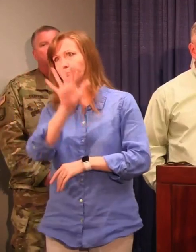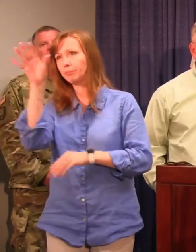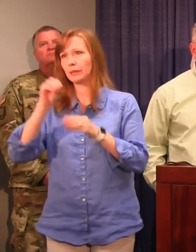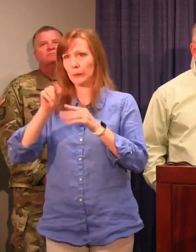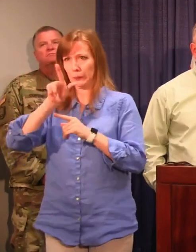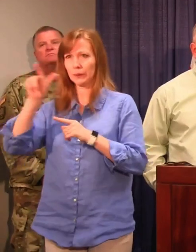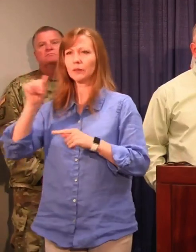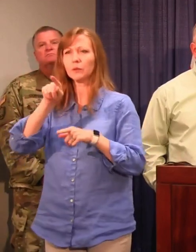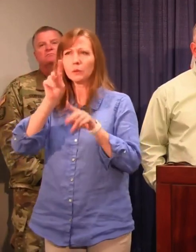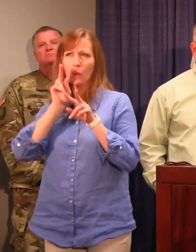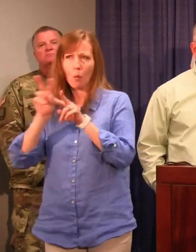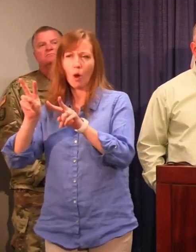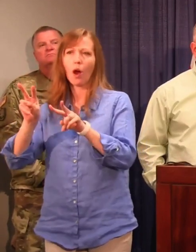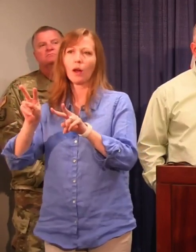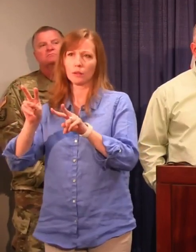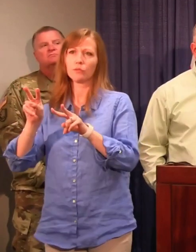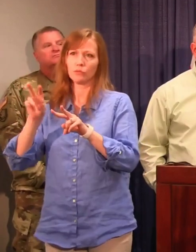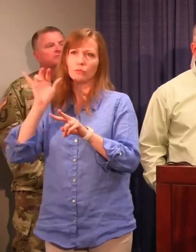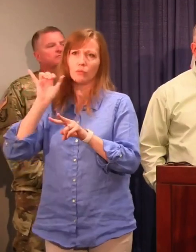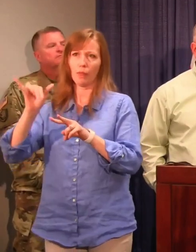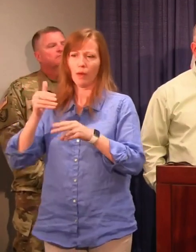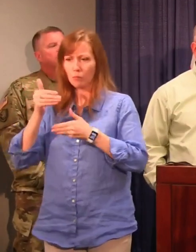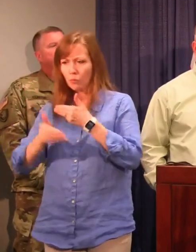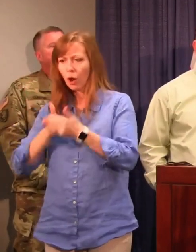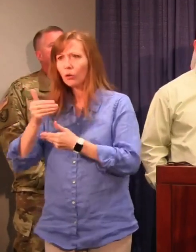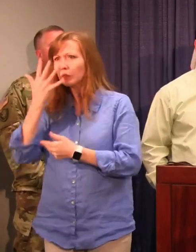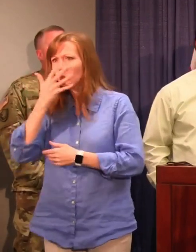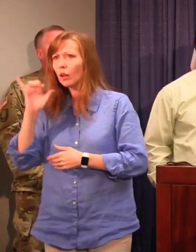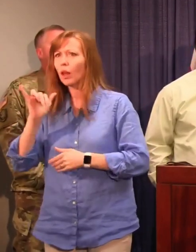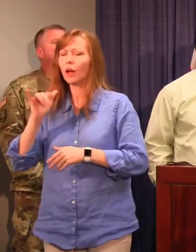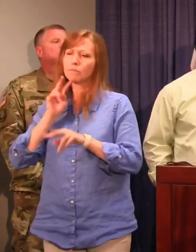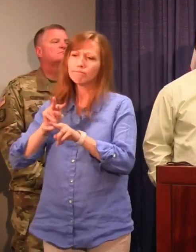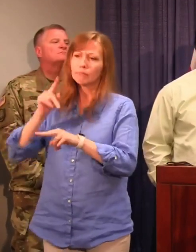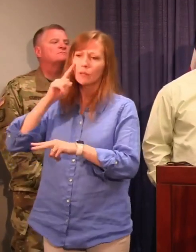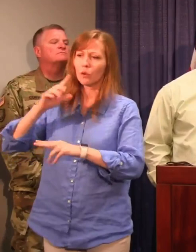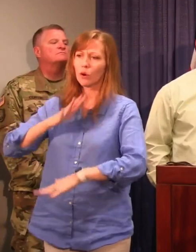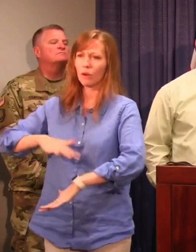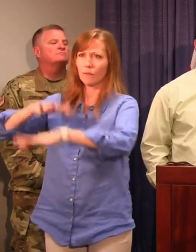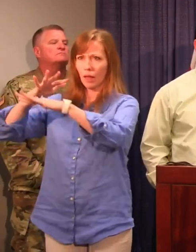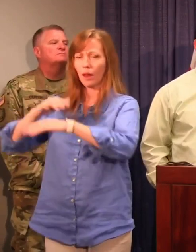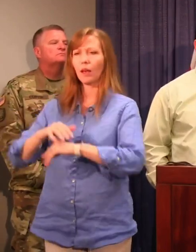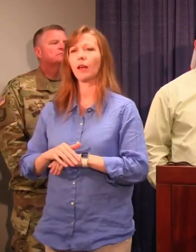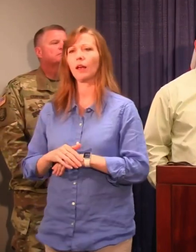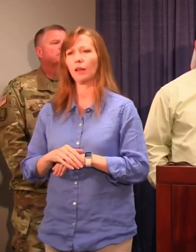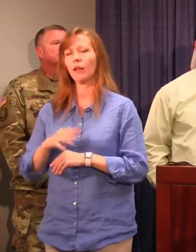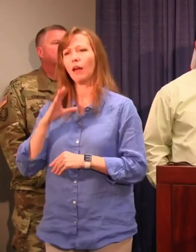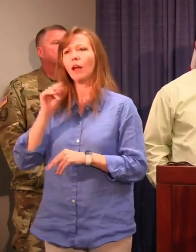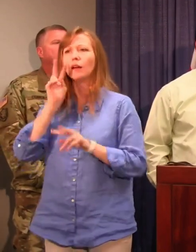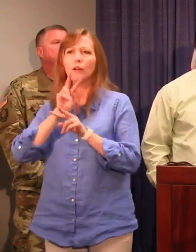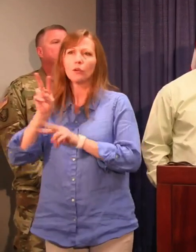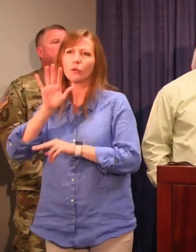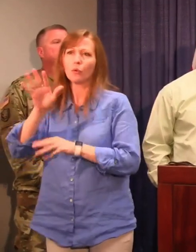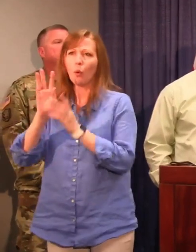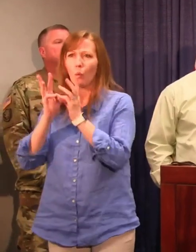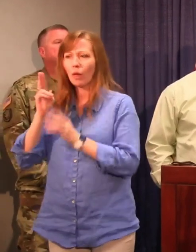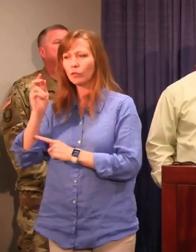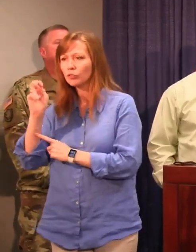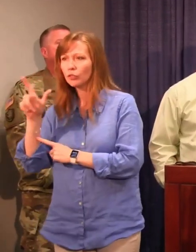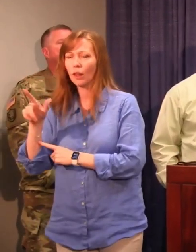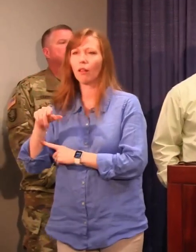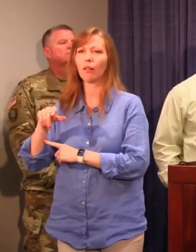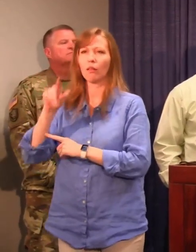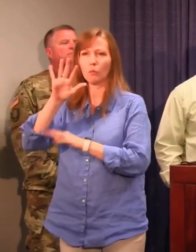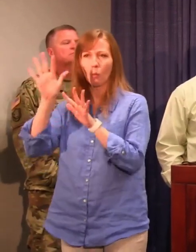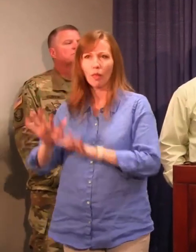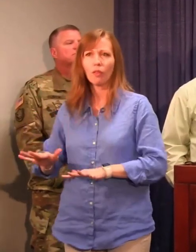flooding. Monitor weather channels and your local officials on current conditions and updates. And as Sean said,